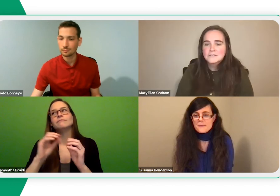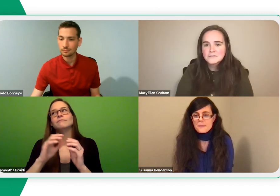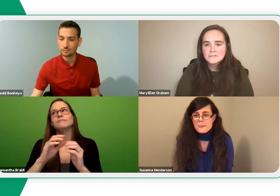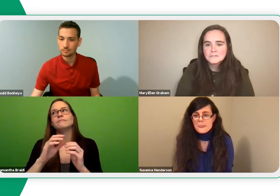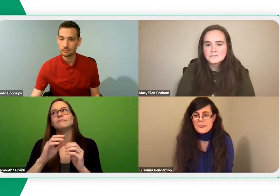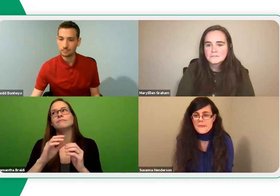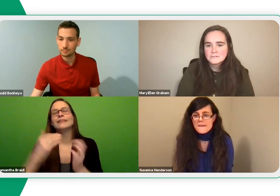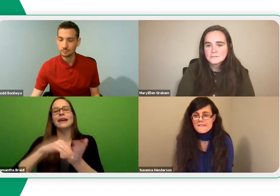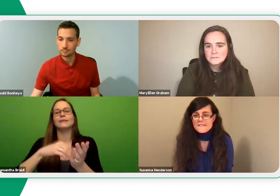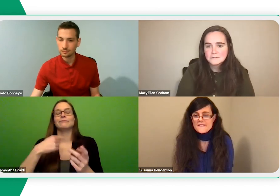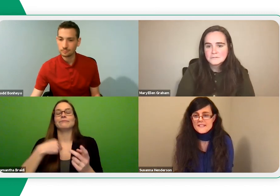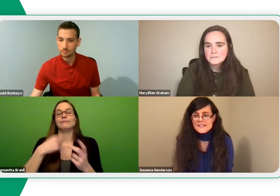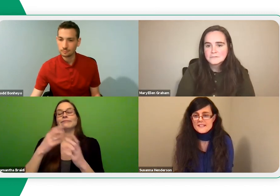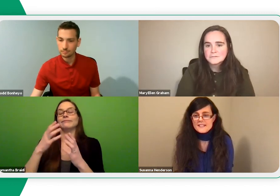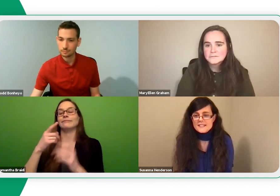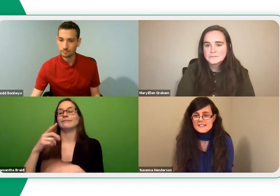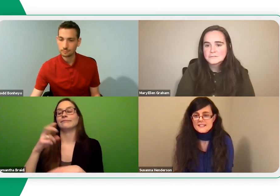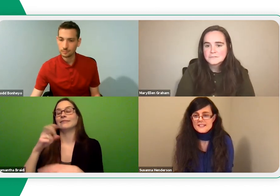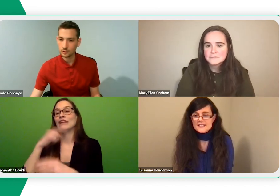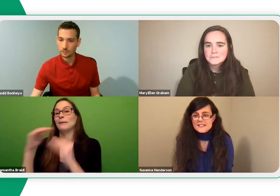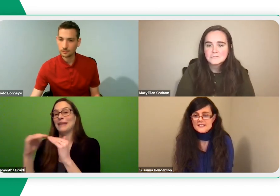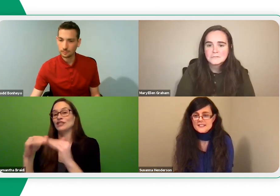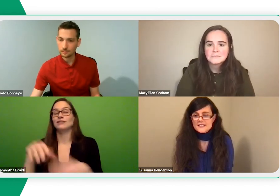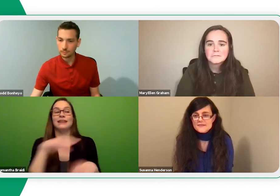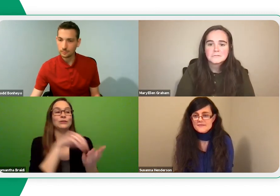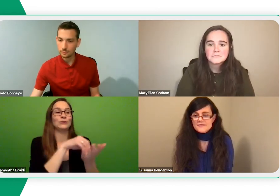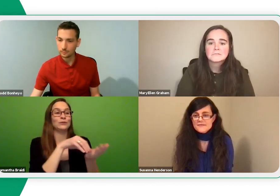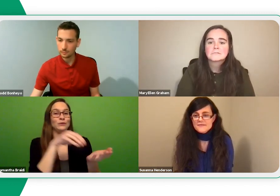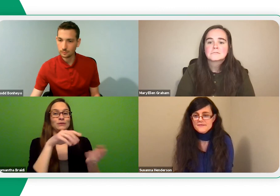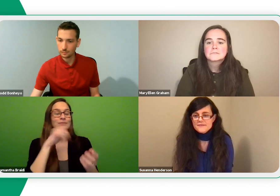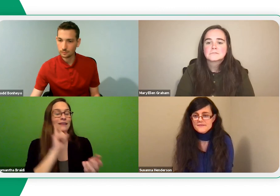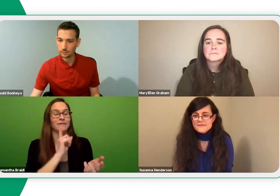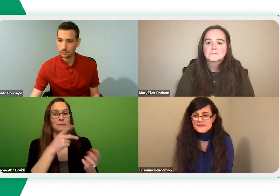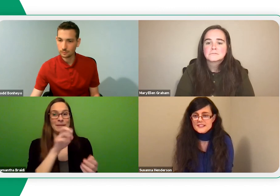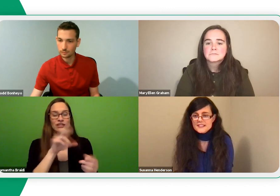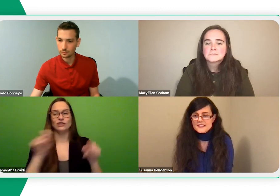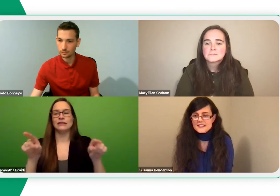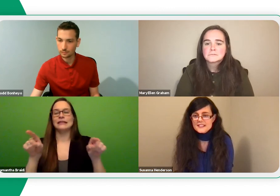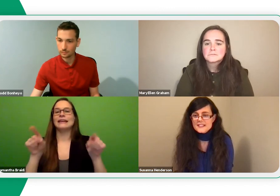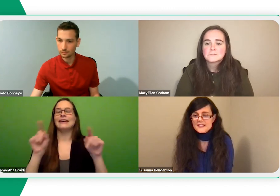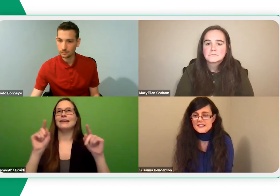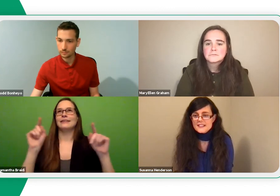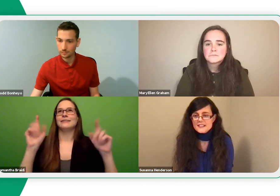And to your question, Mary Ellen, my response is no, it might not be enough. I